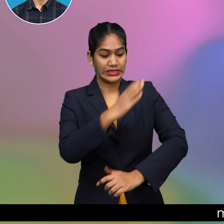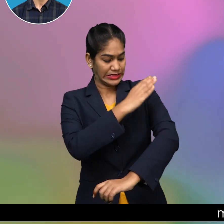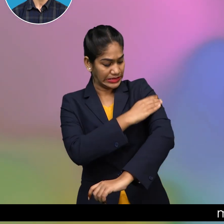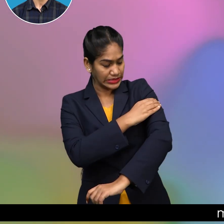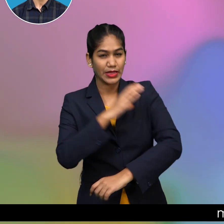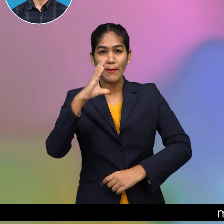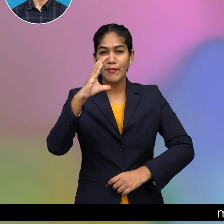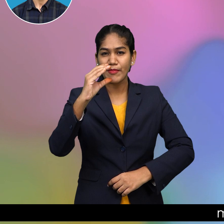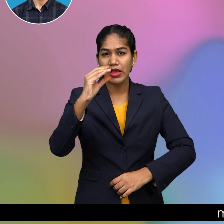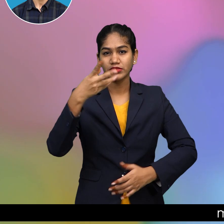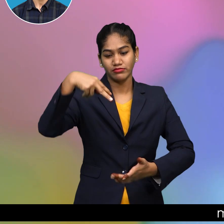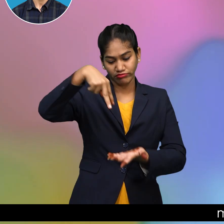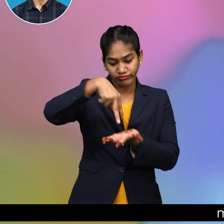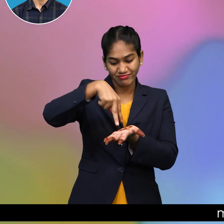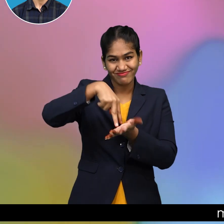muscles,